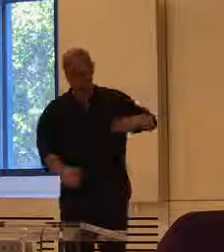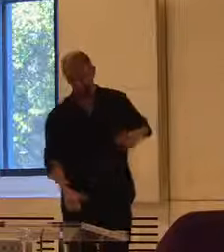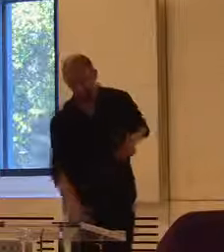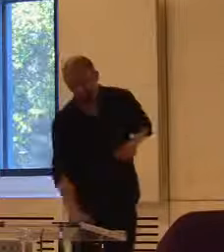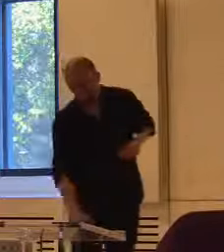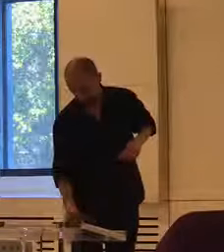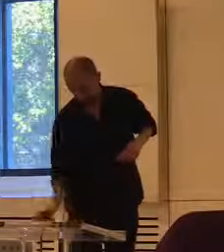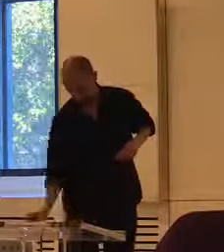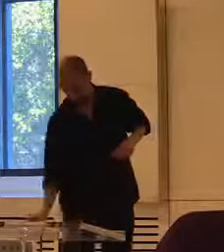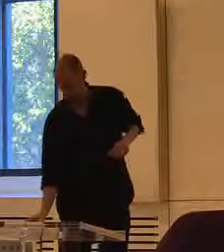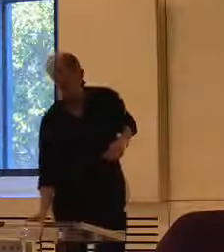So this is interesting.